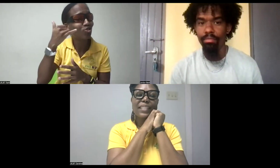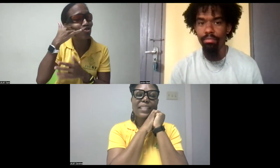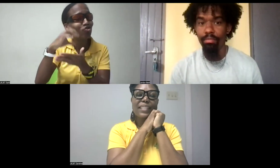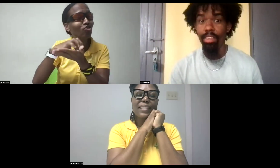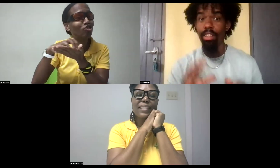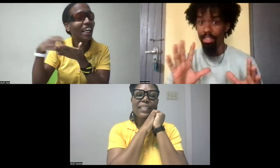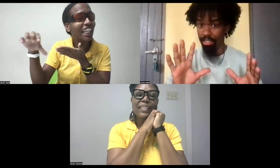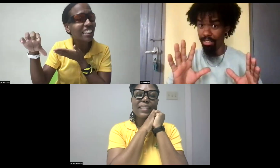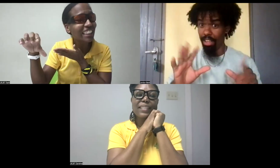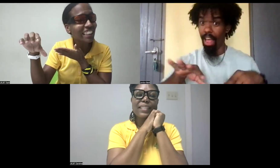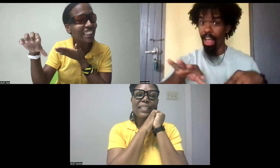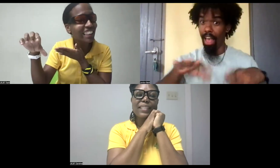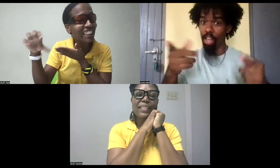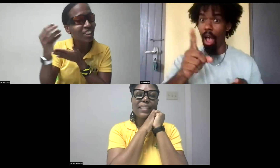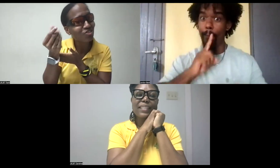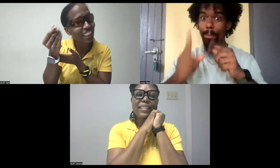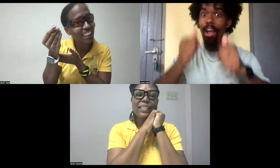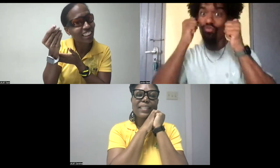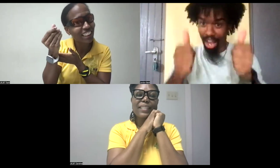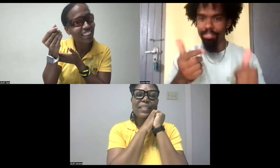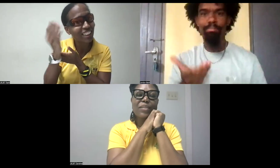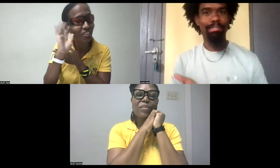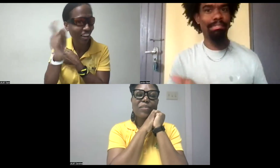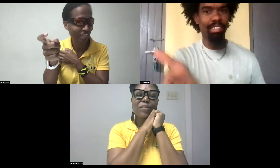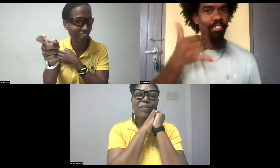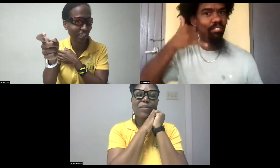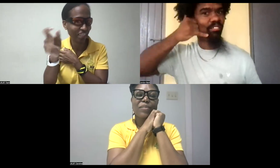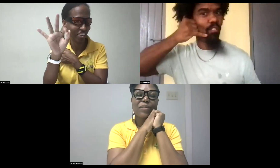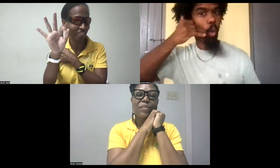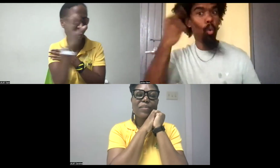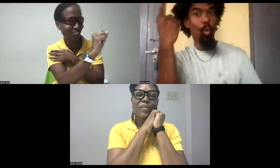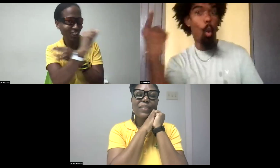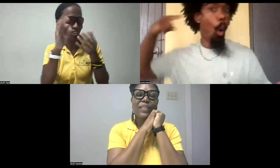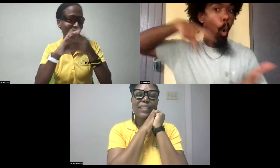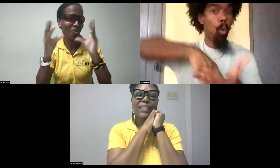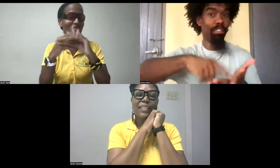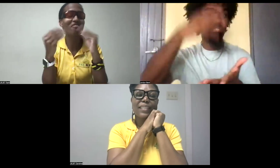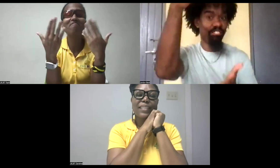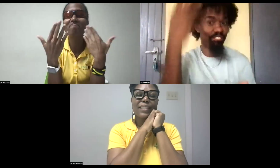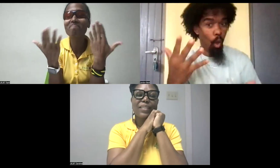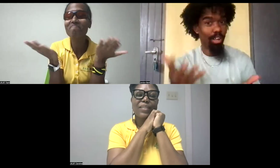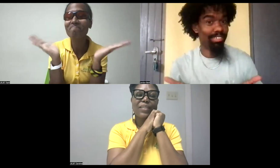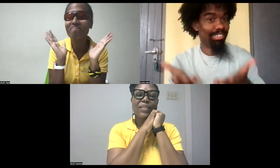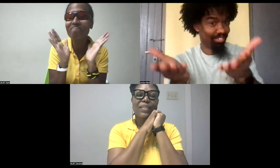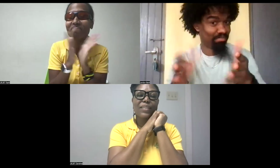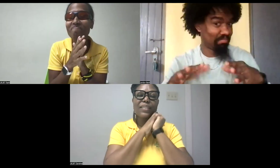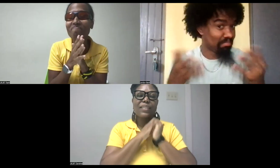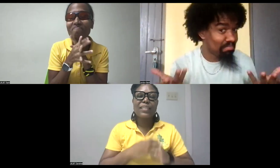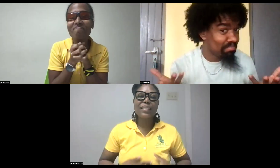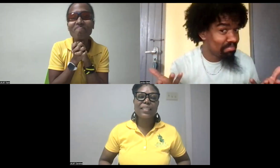All right, so you'll get $1,500 in phone credit if you call the story.